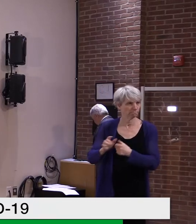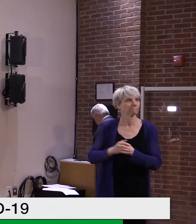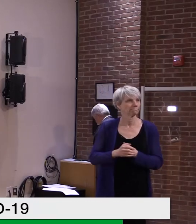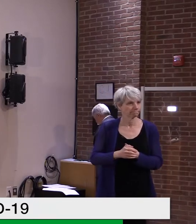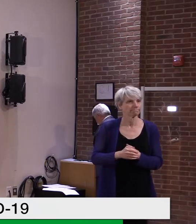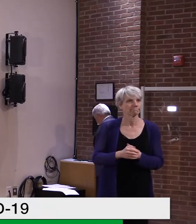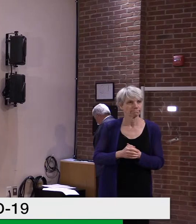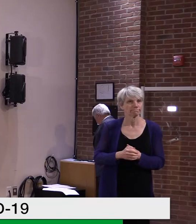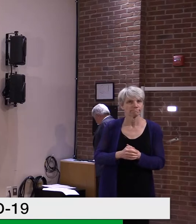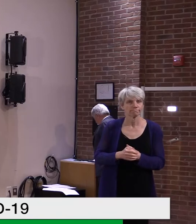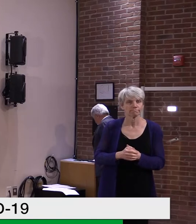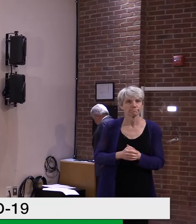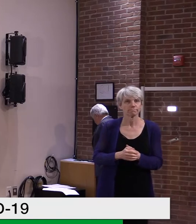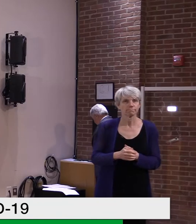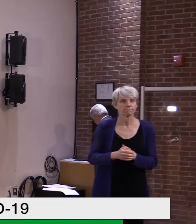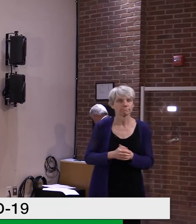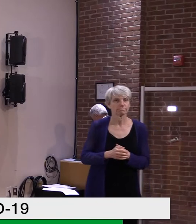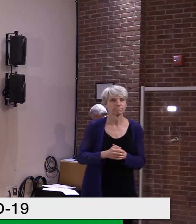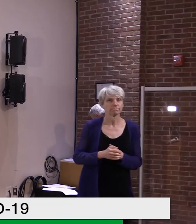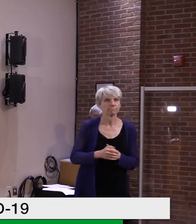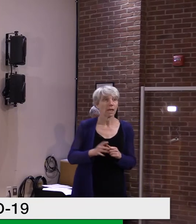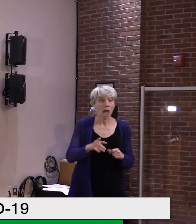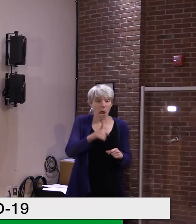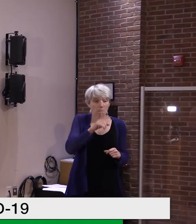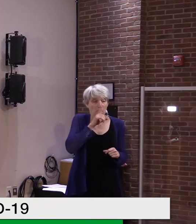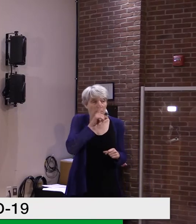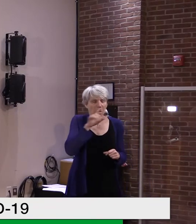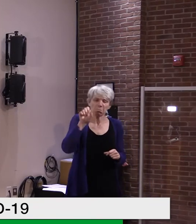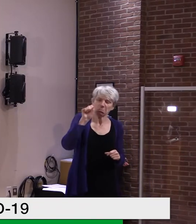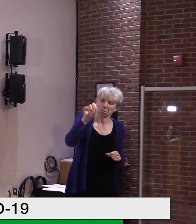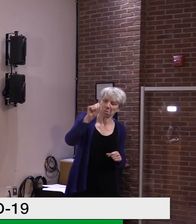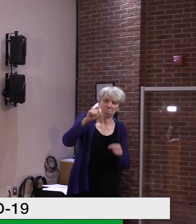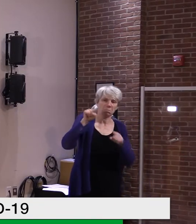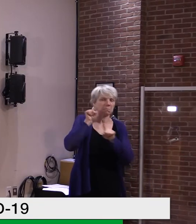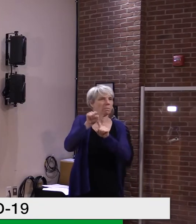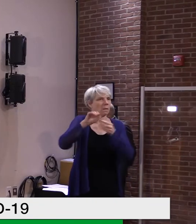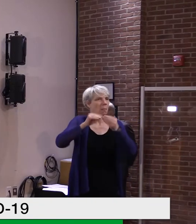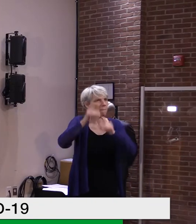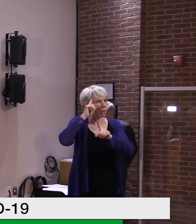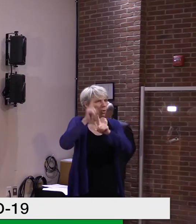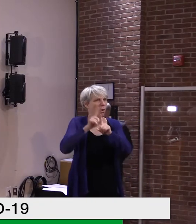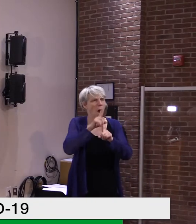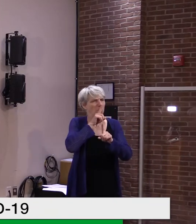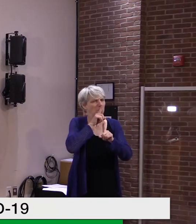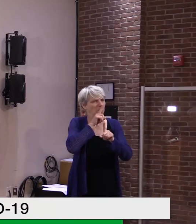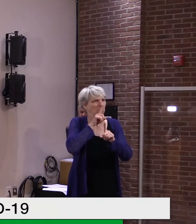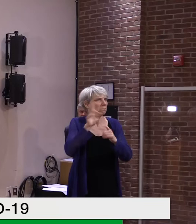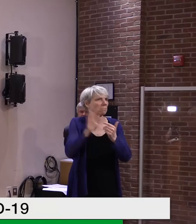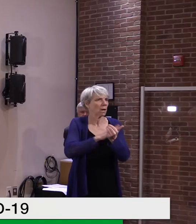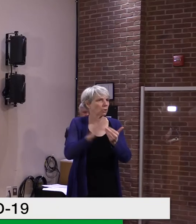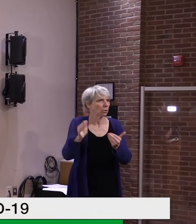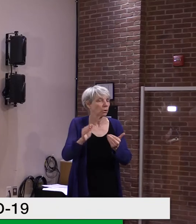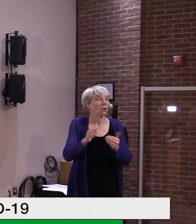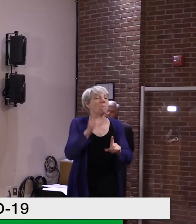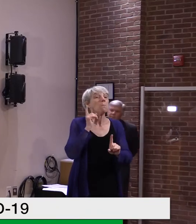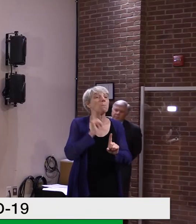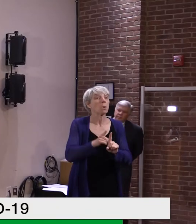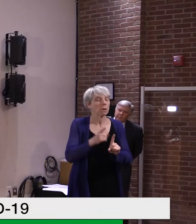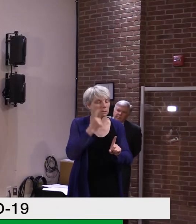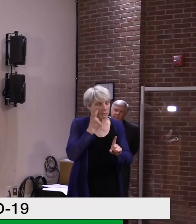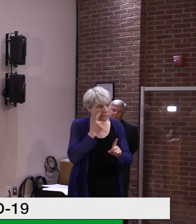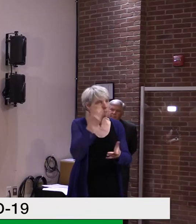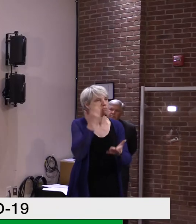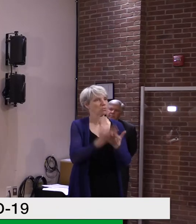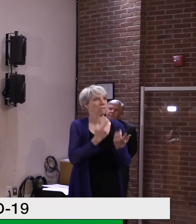And that's without actually picking a number of what level of immunity we may or may not be at. 80%